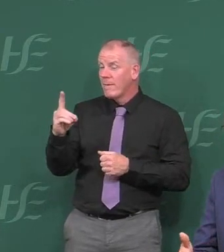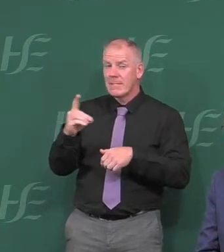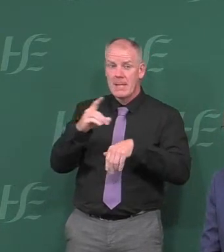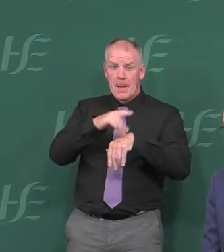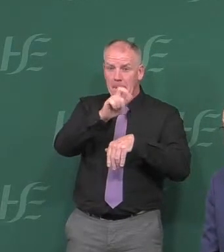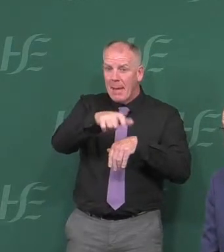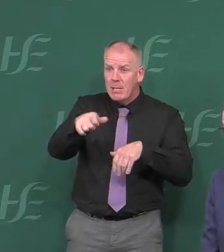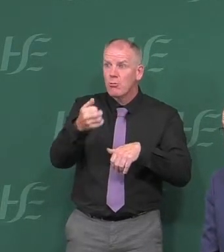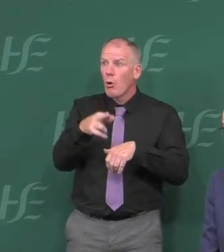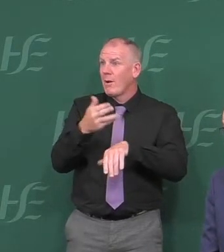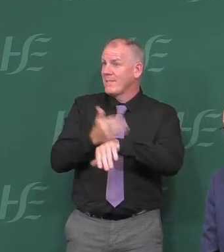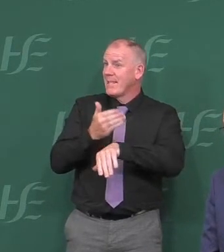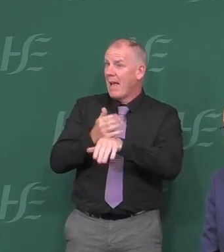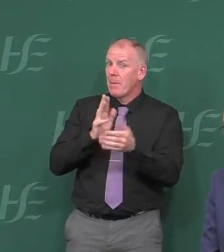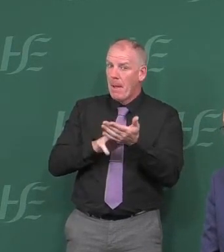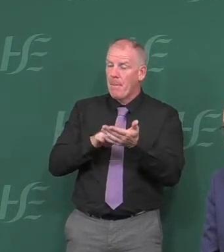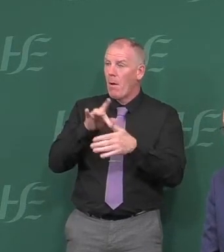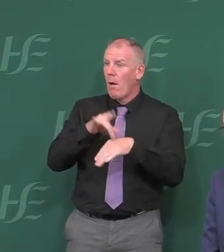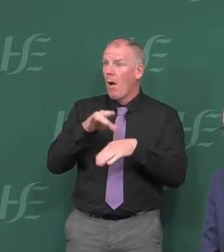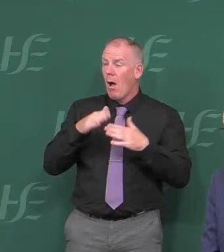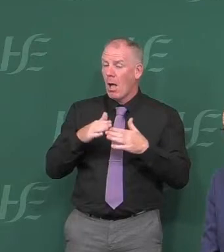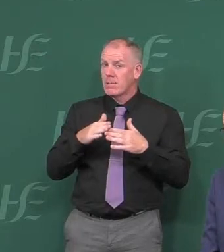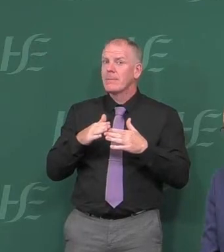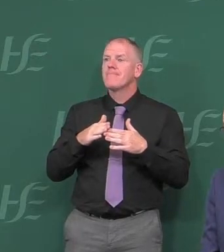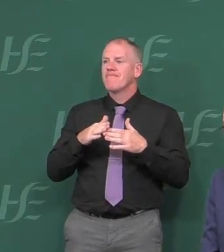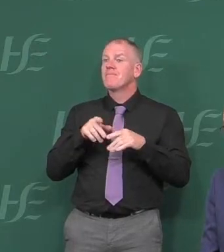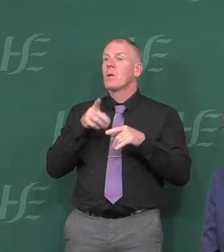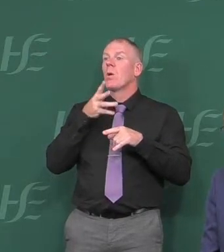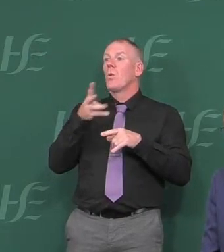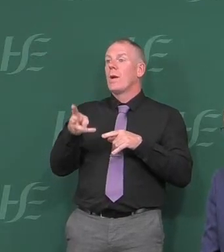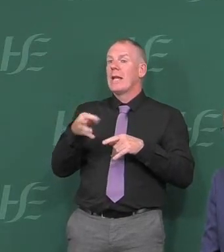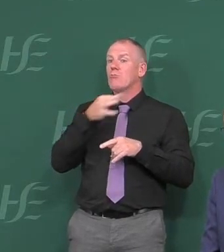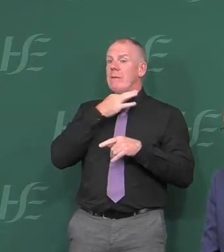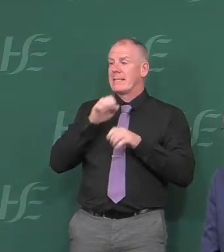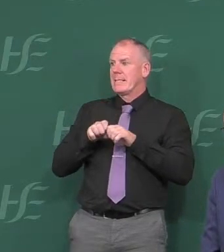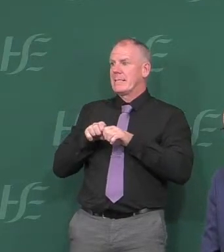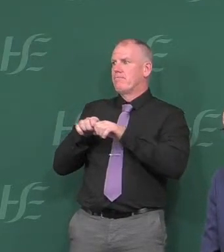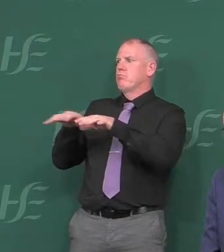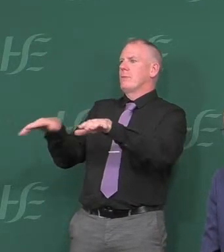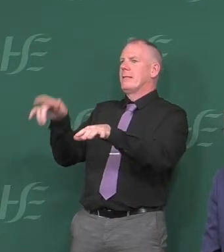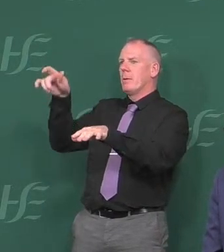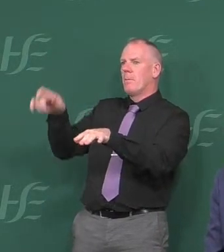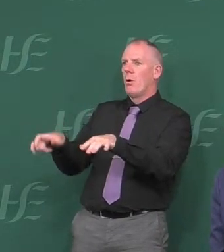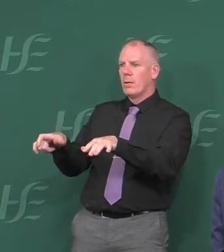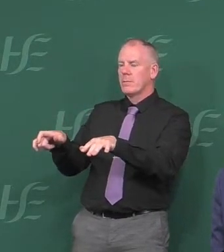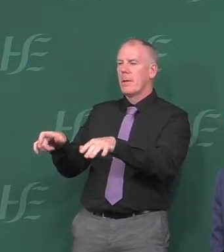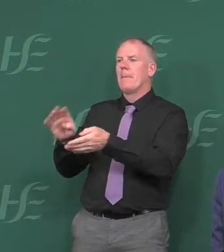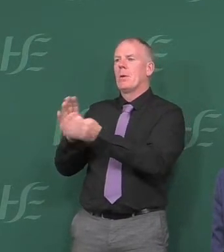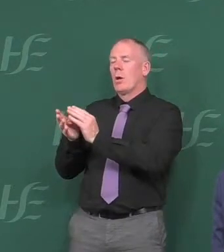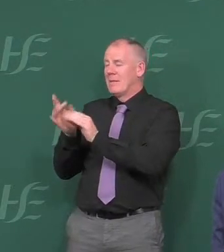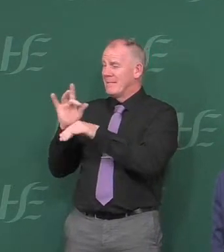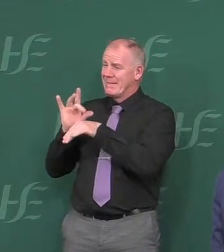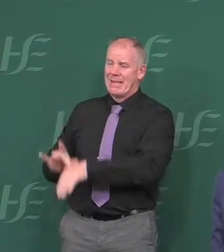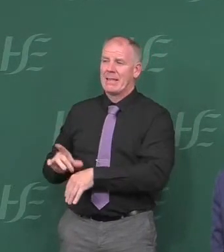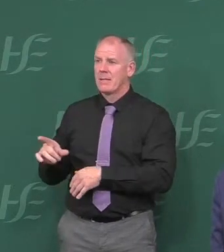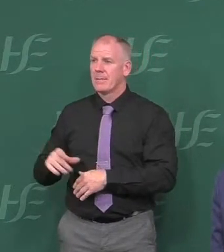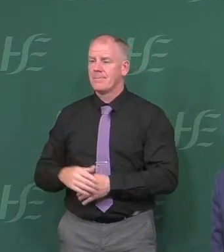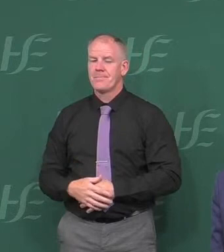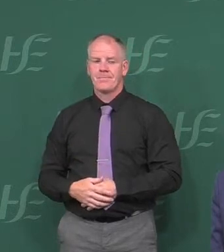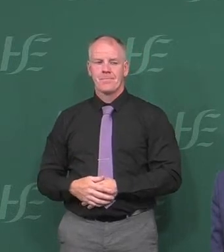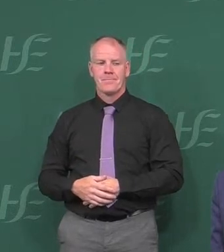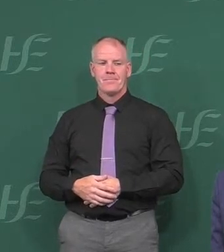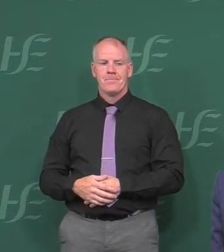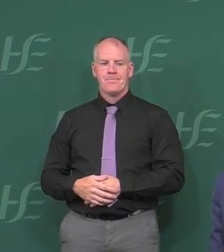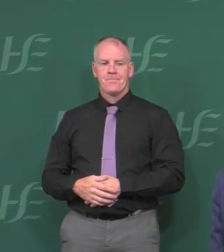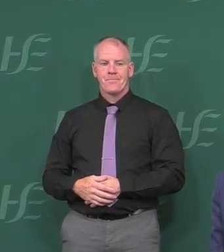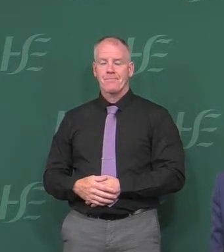staff member in a hospital, be it Mayo or otherwise, you're going to run the risk of passing on to somebody who may ultimately become very ill with it. At this point in